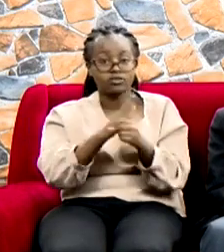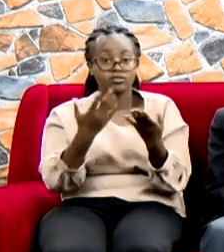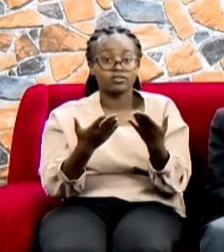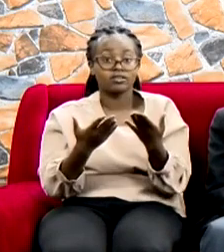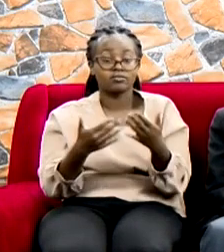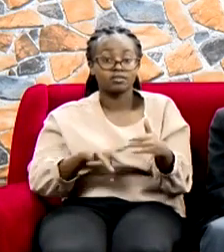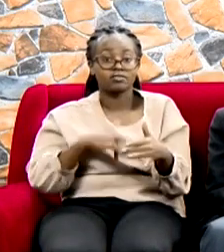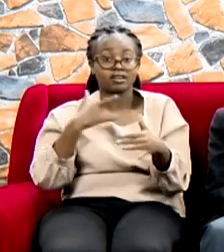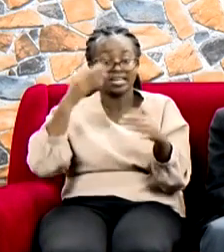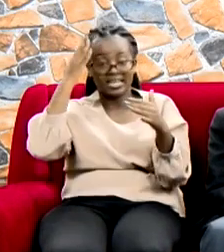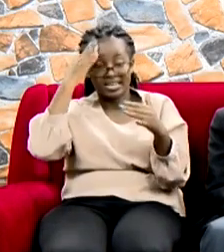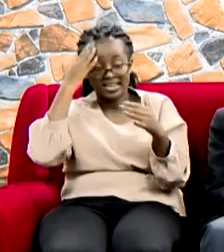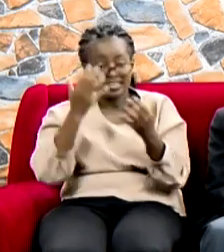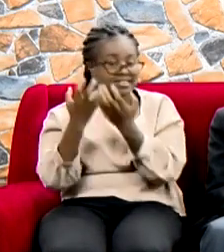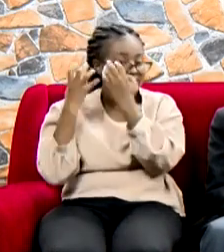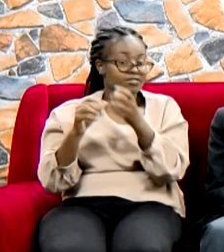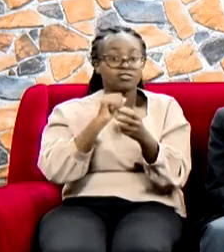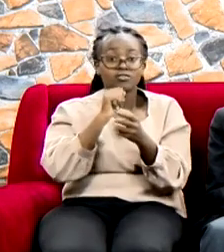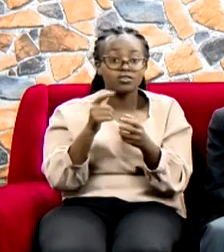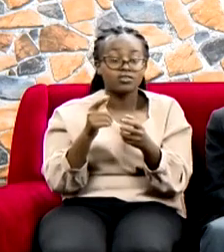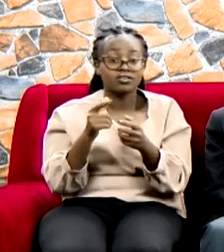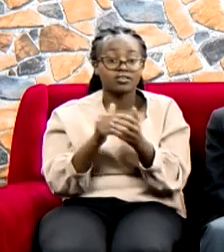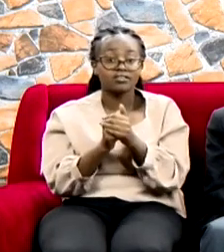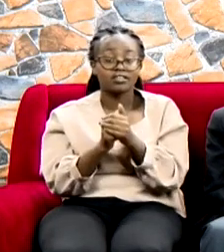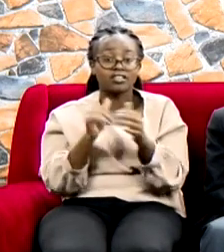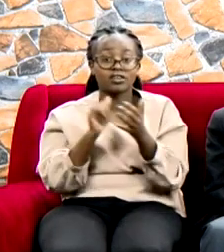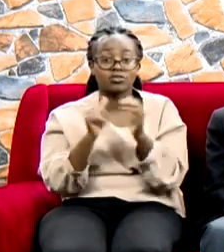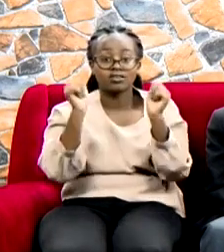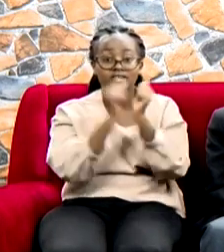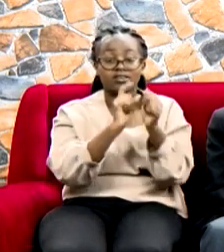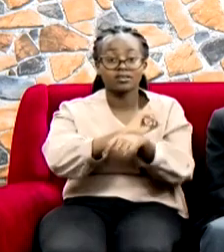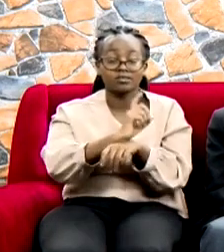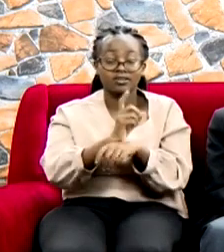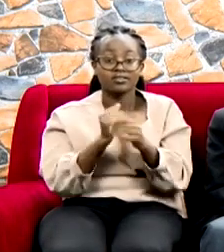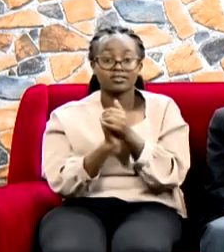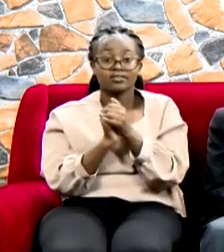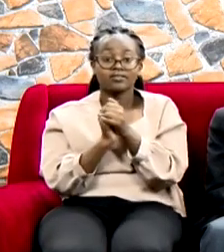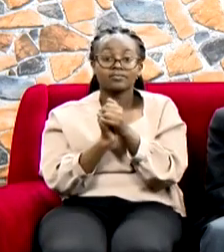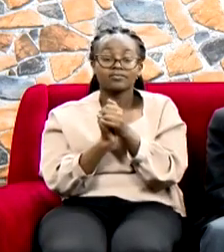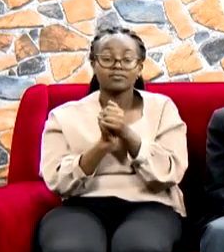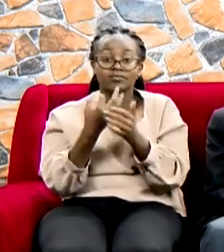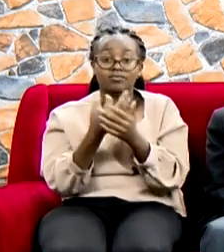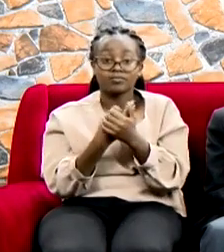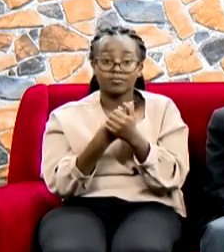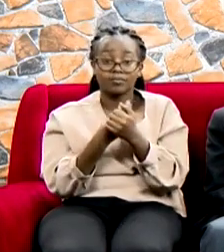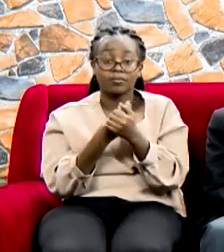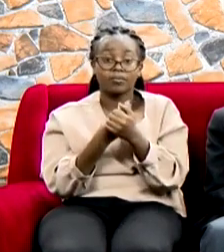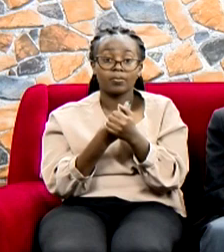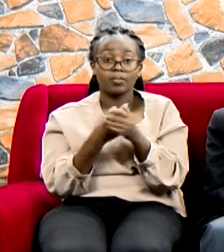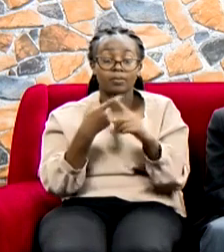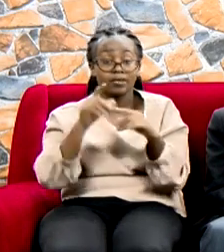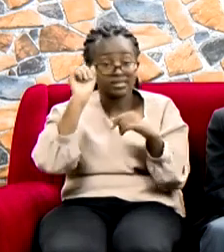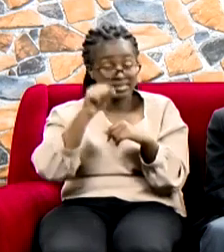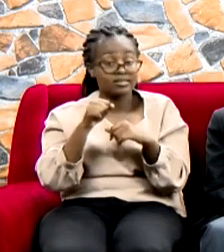I'm feeling like my head is heavy, and I'm like, we've not even gone. That was only 10 minutes of system overload. But